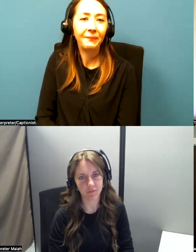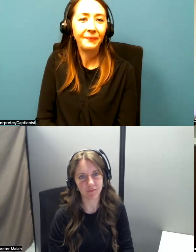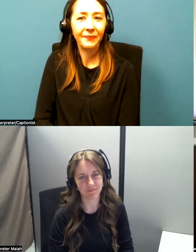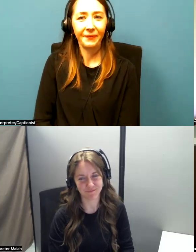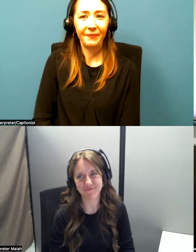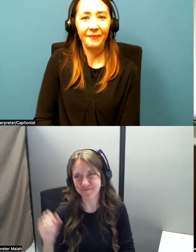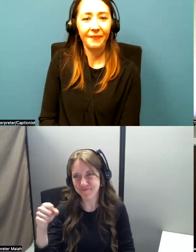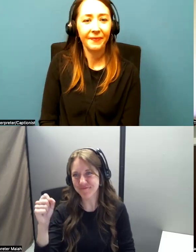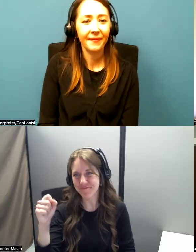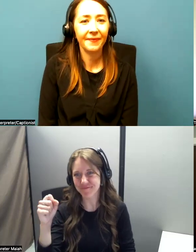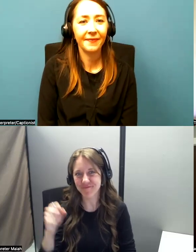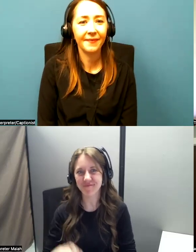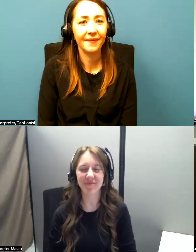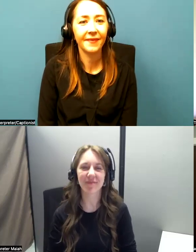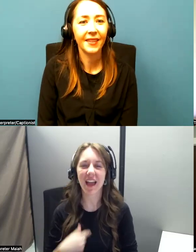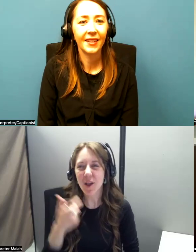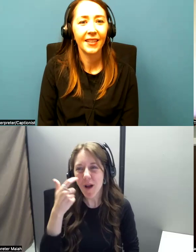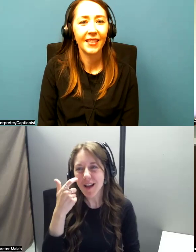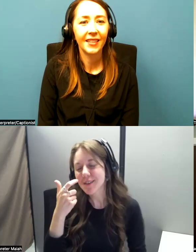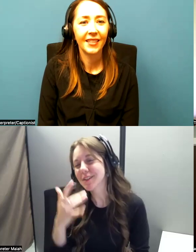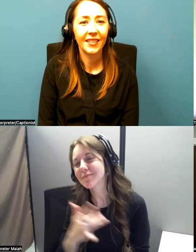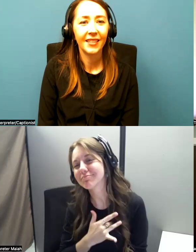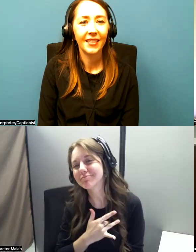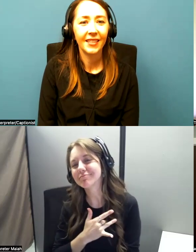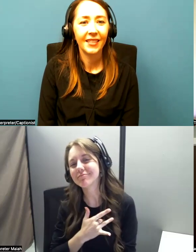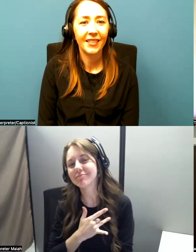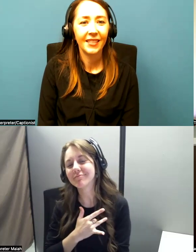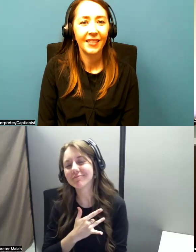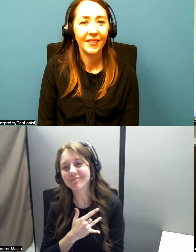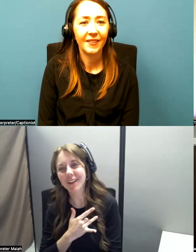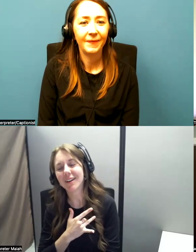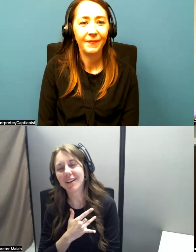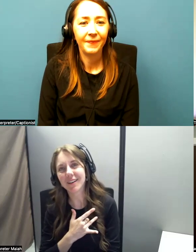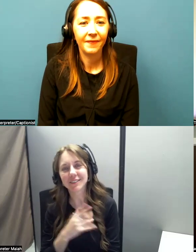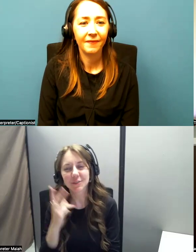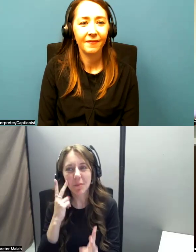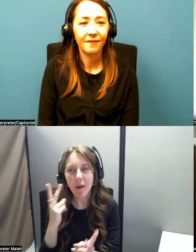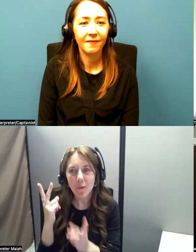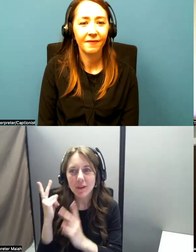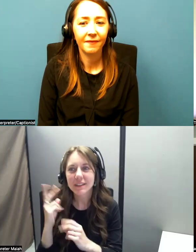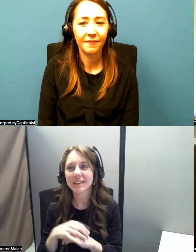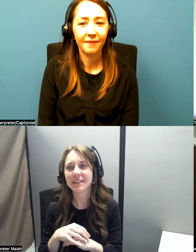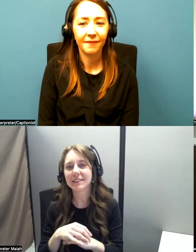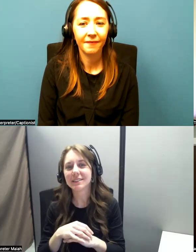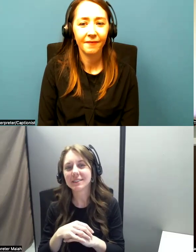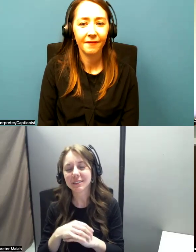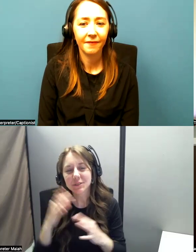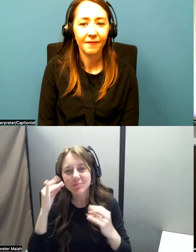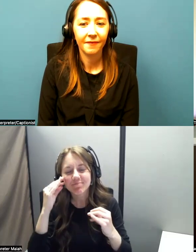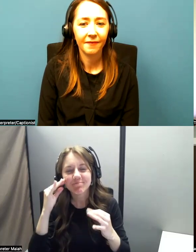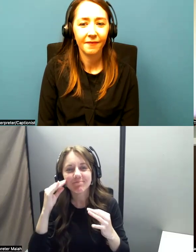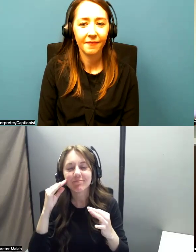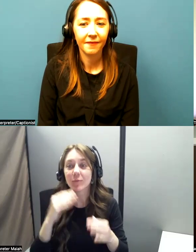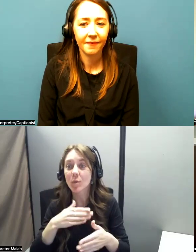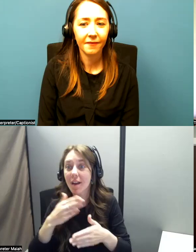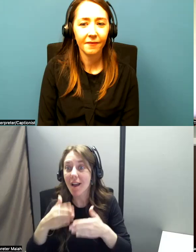Definitely, definitely. I would watch that. I was just like, ah. And it just brings me back memories and all of that with grandma toward to the end